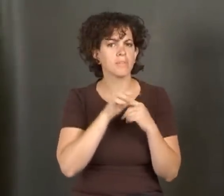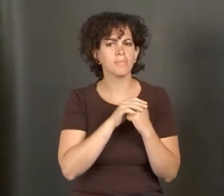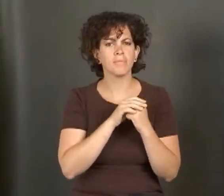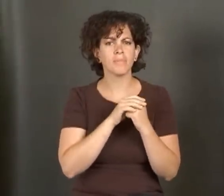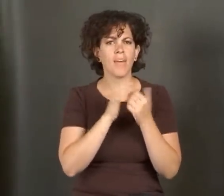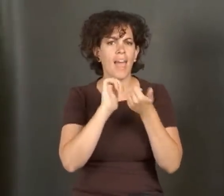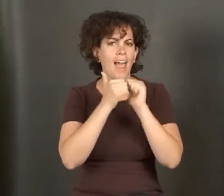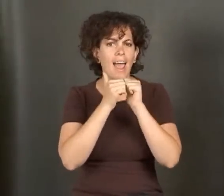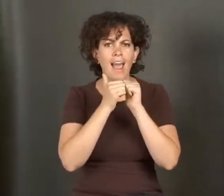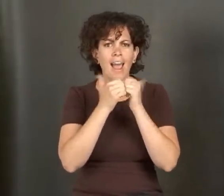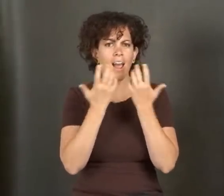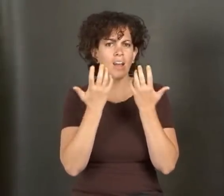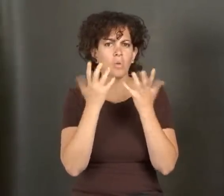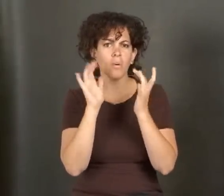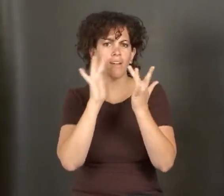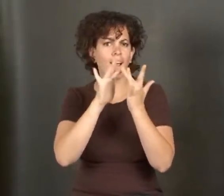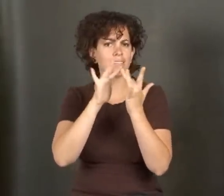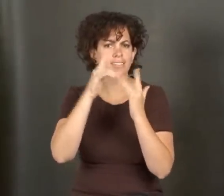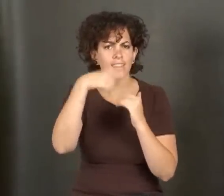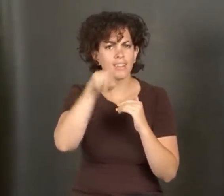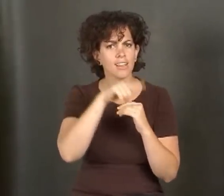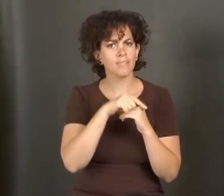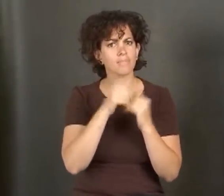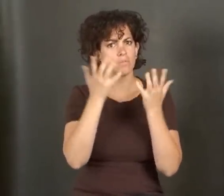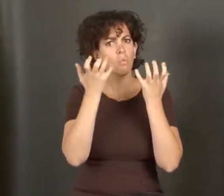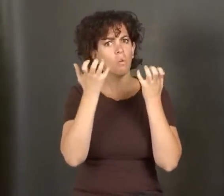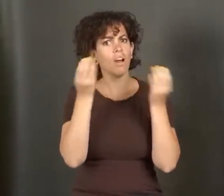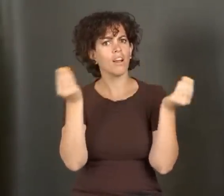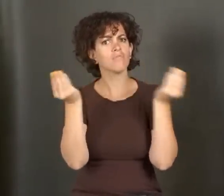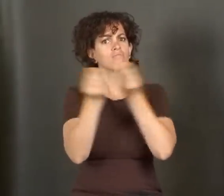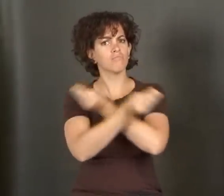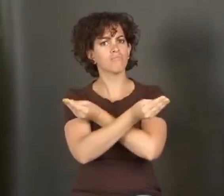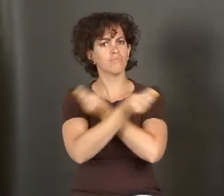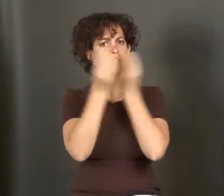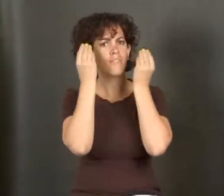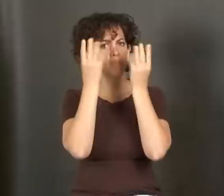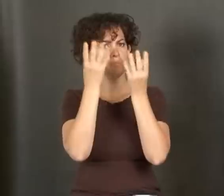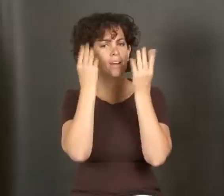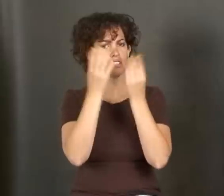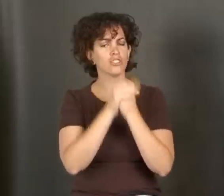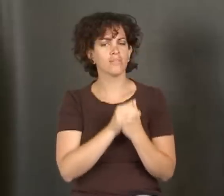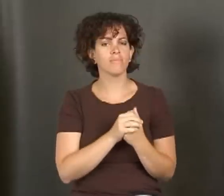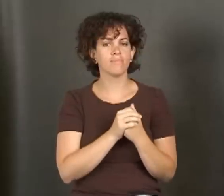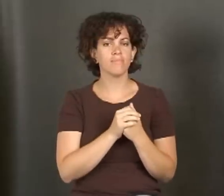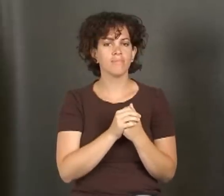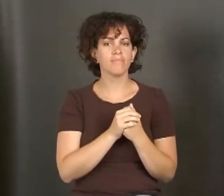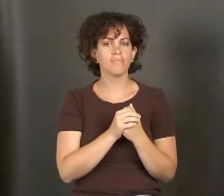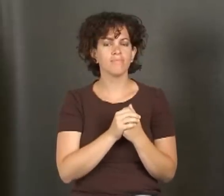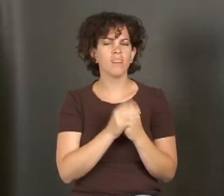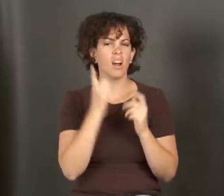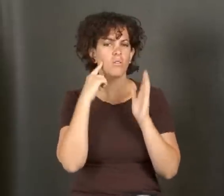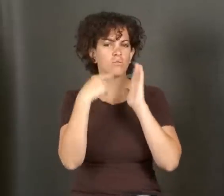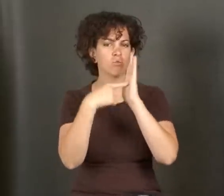When you meet a deaf person, you want to go over how to contact each other, so you'll exchange your contact